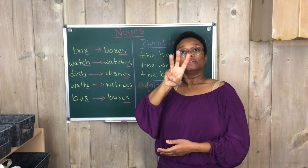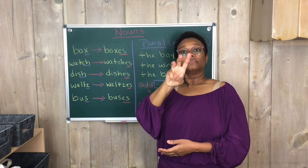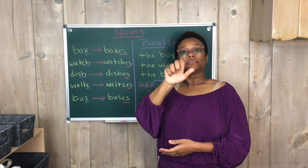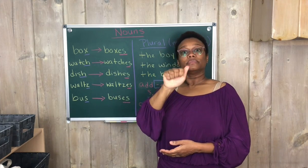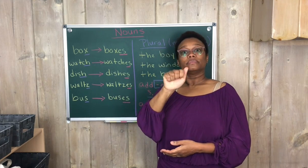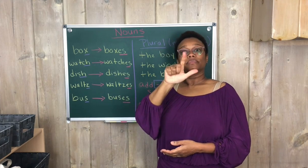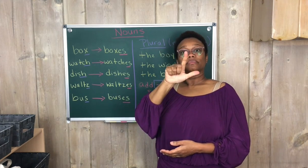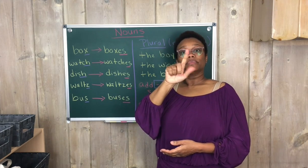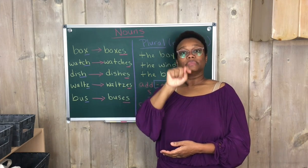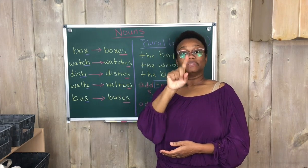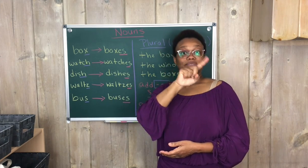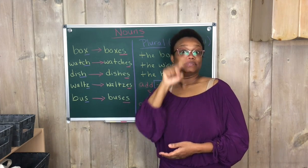Waltz, the dance,